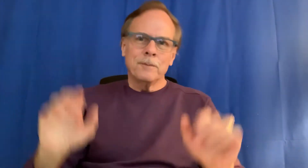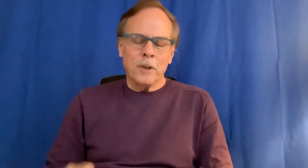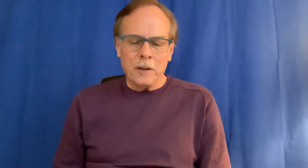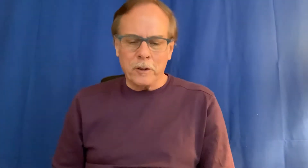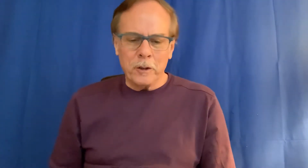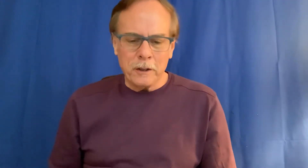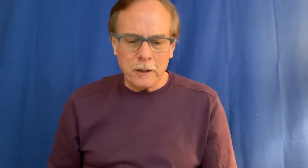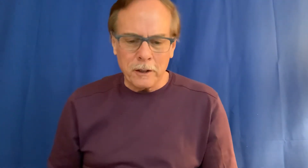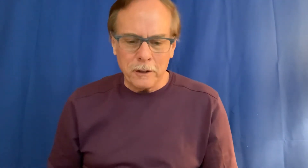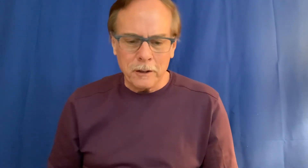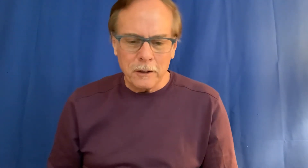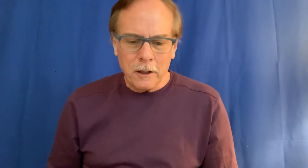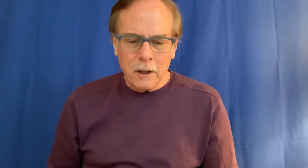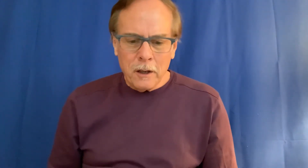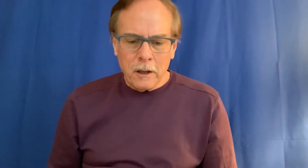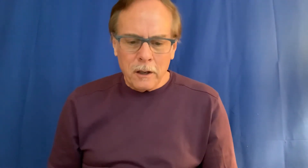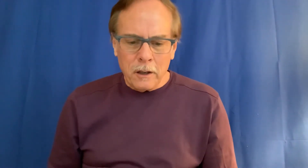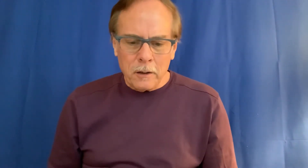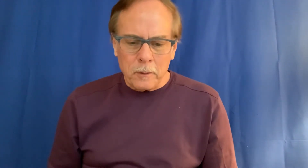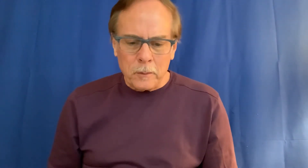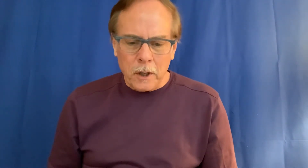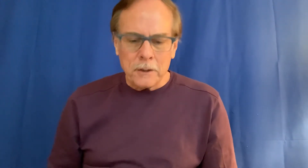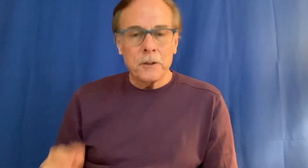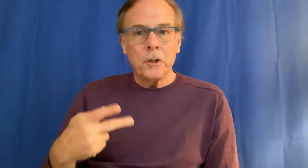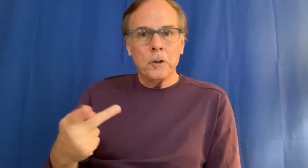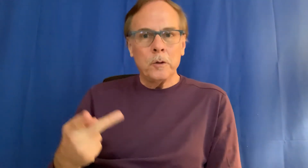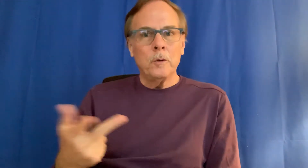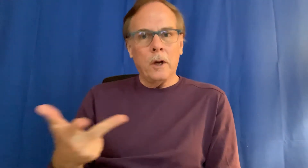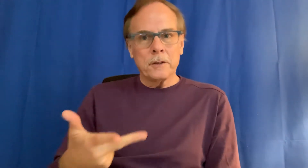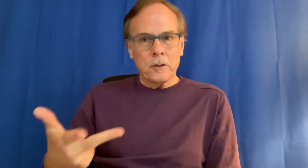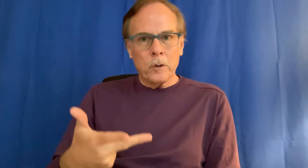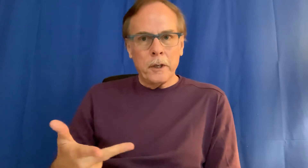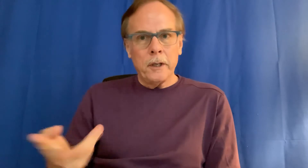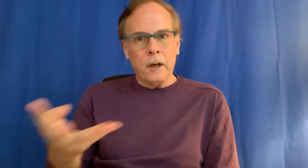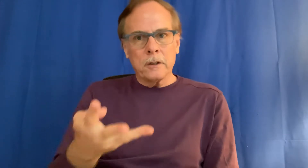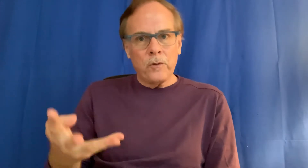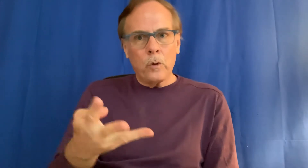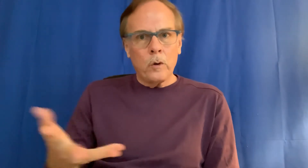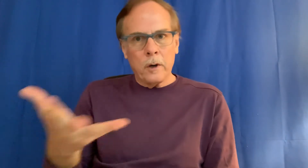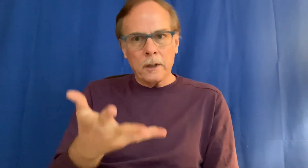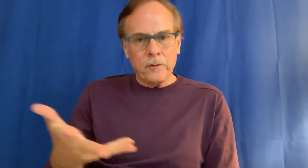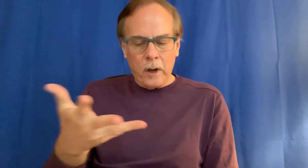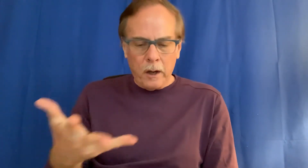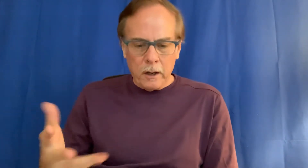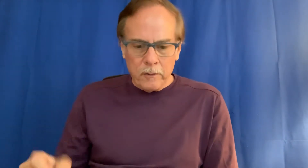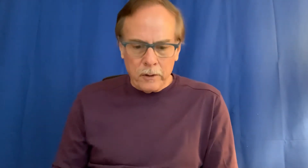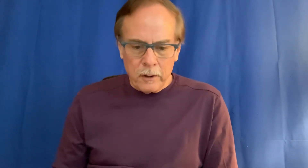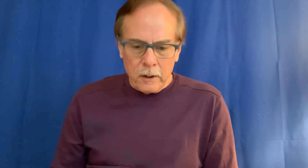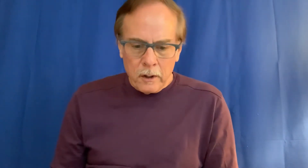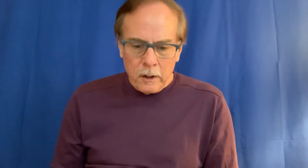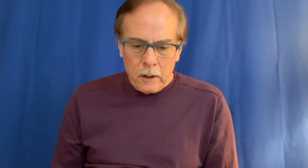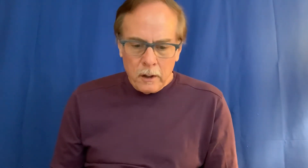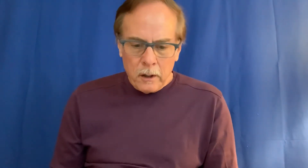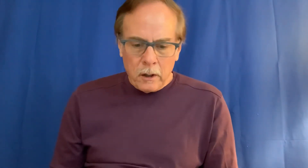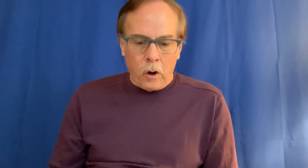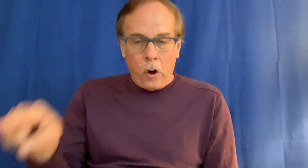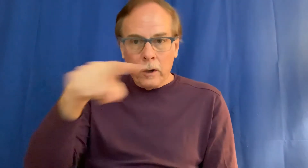whatever. You get the idea. Us two, us three, us four, us five. All of